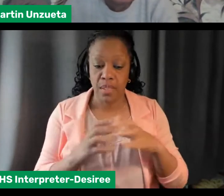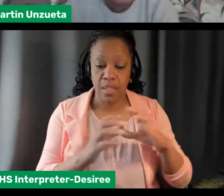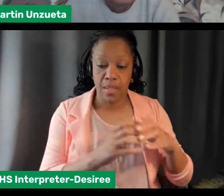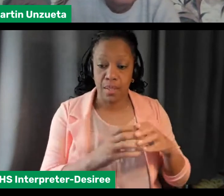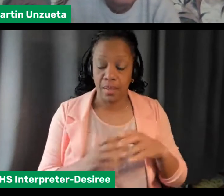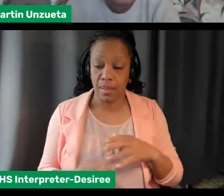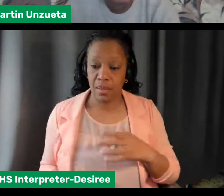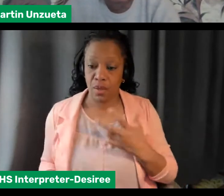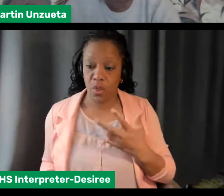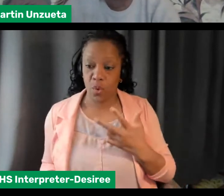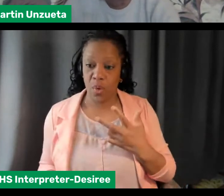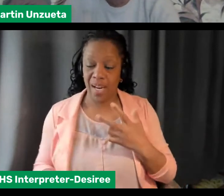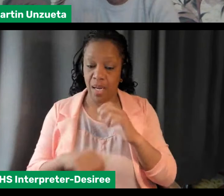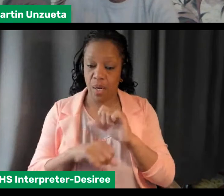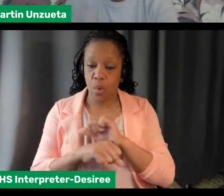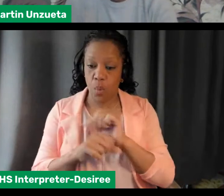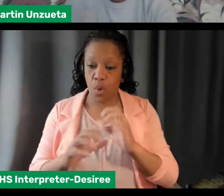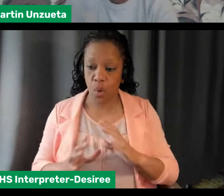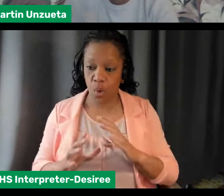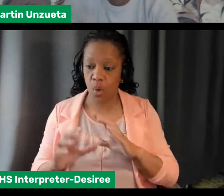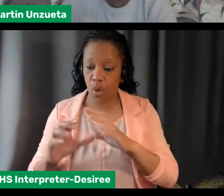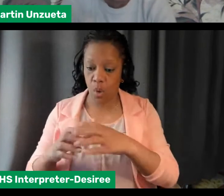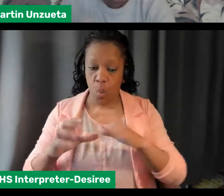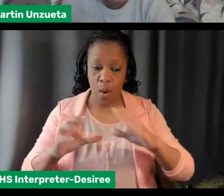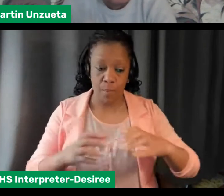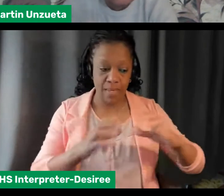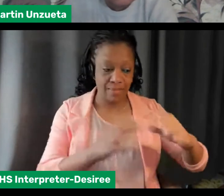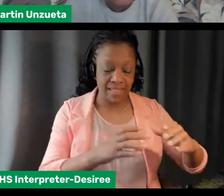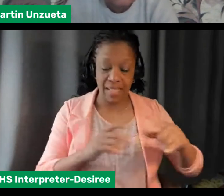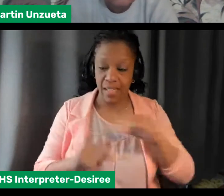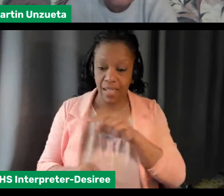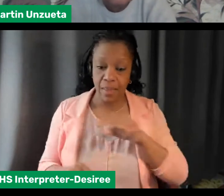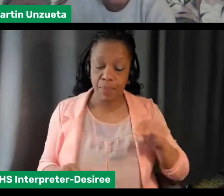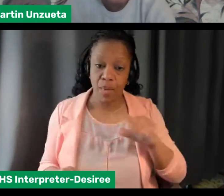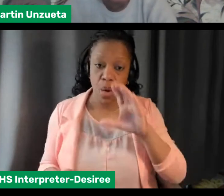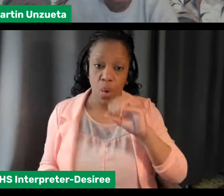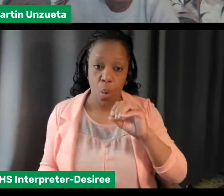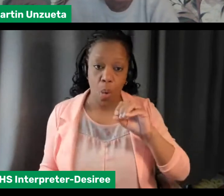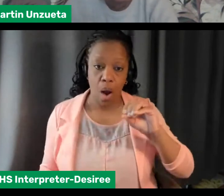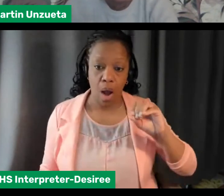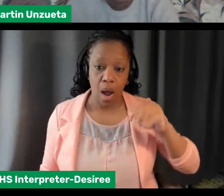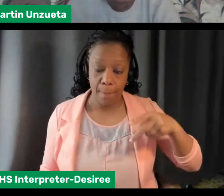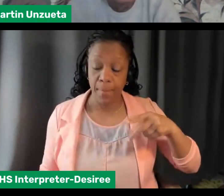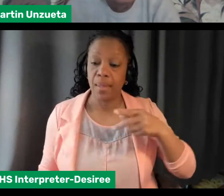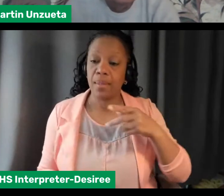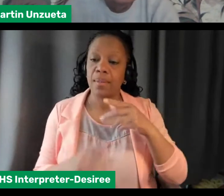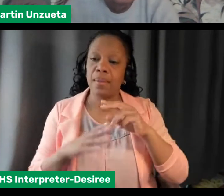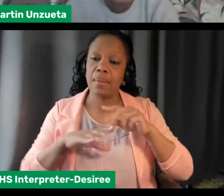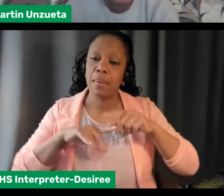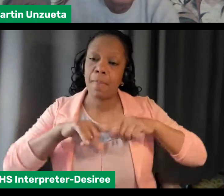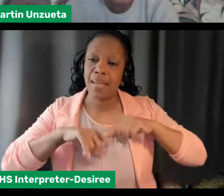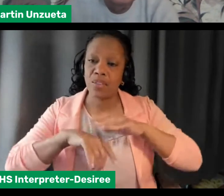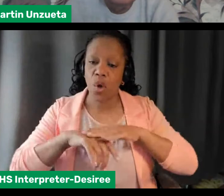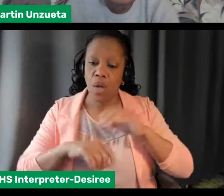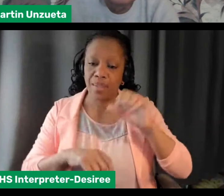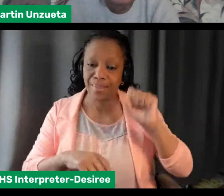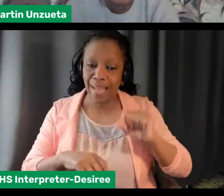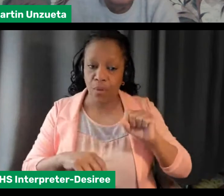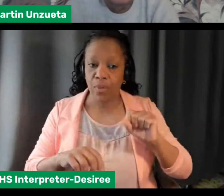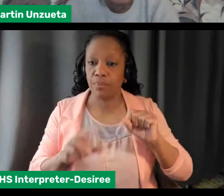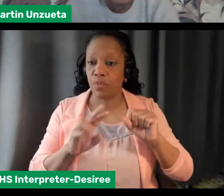food production cooperatives based on the south and west sides of Chicago,